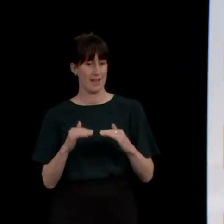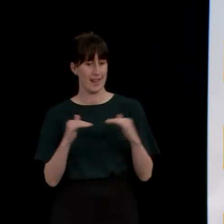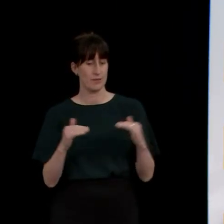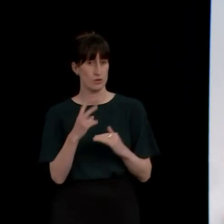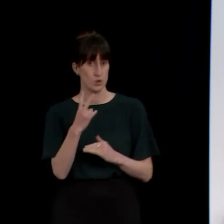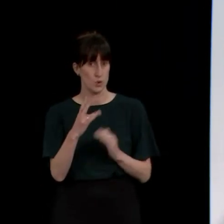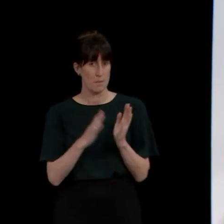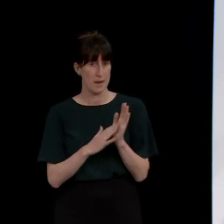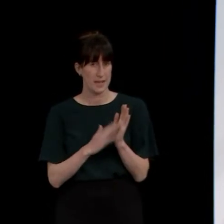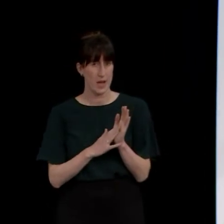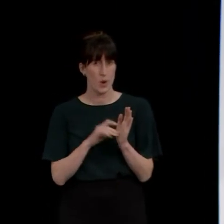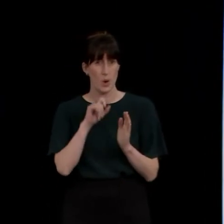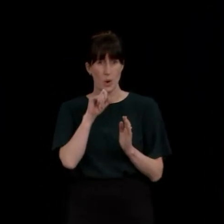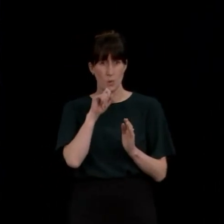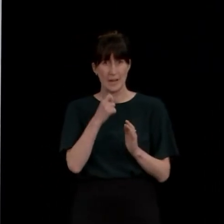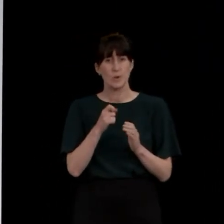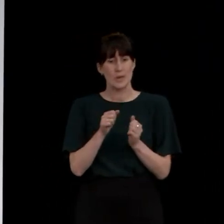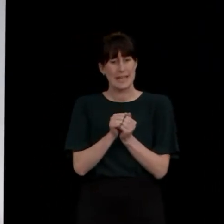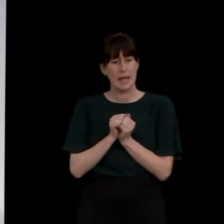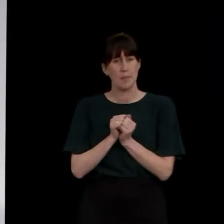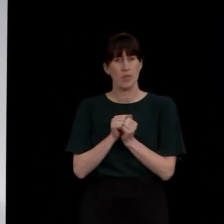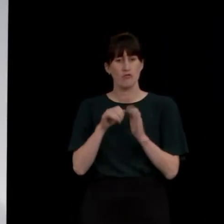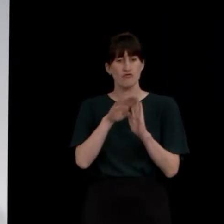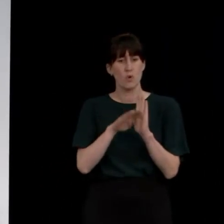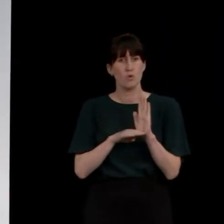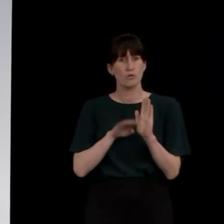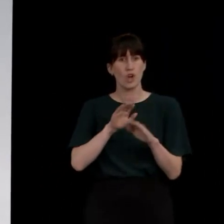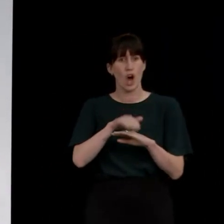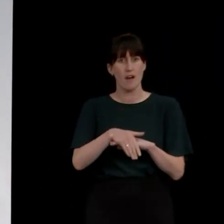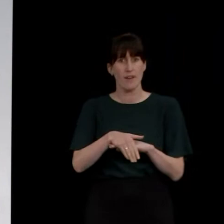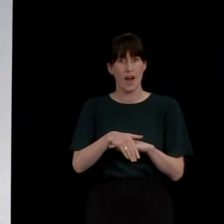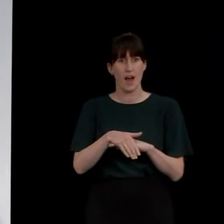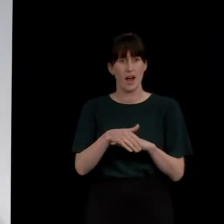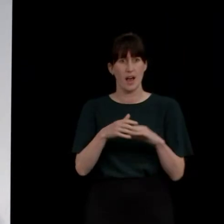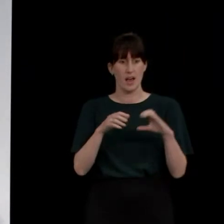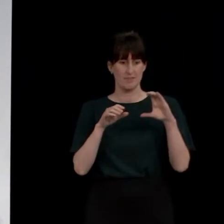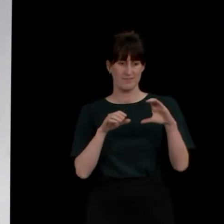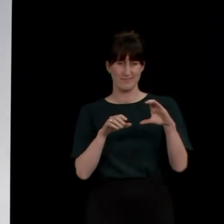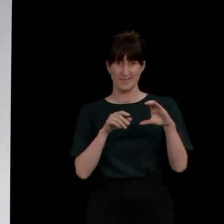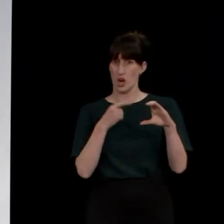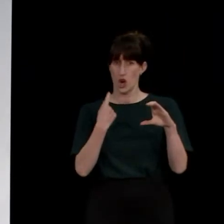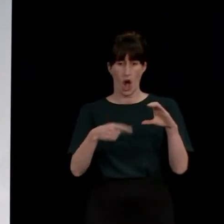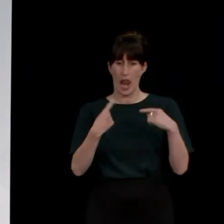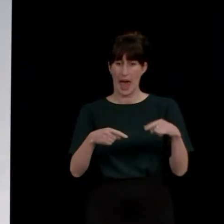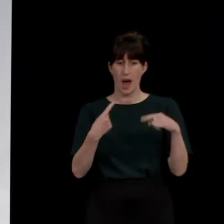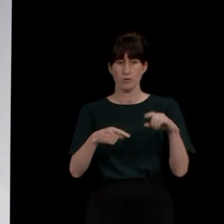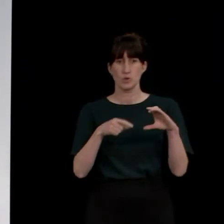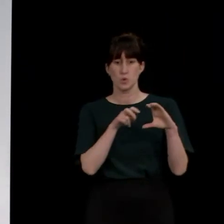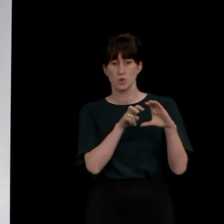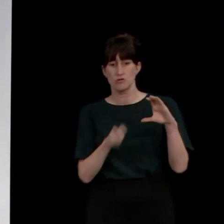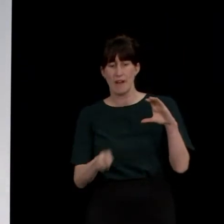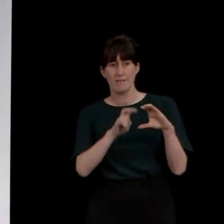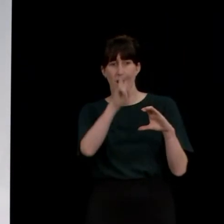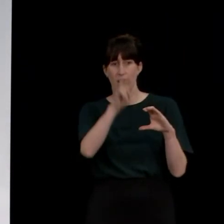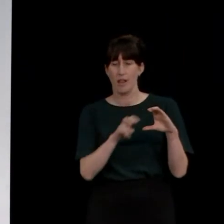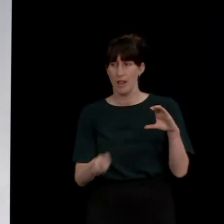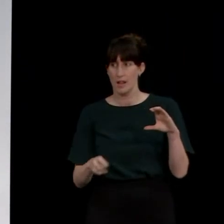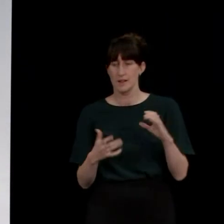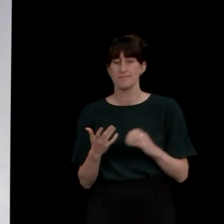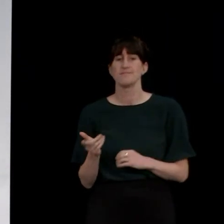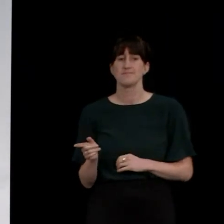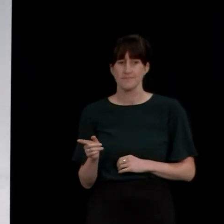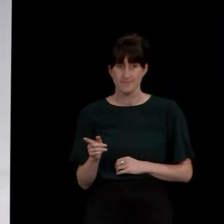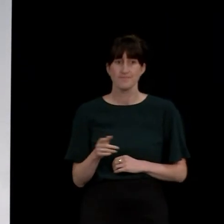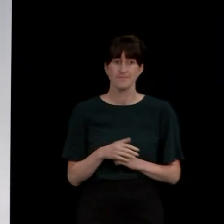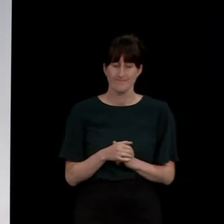freedom within? What I would like to signal now is the high likelihood of that boundary remaining. And I think I owe that level of certainty